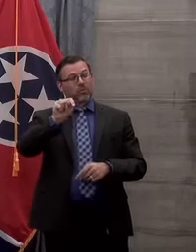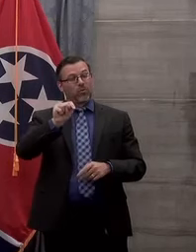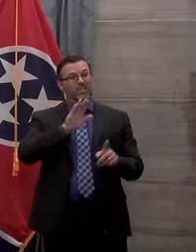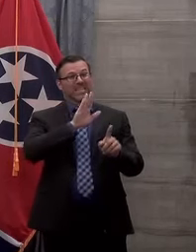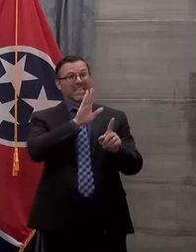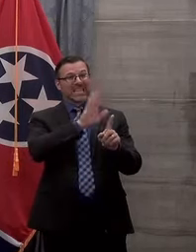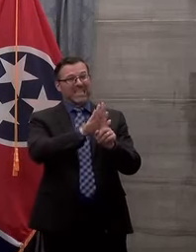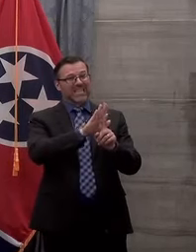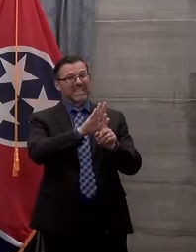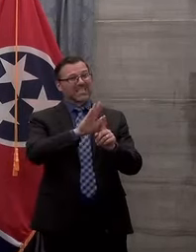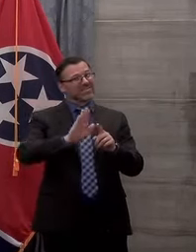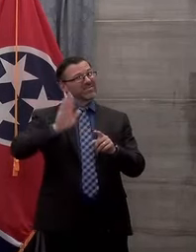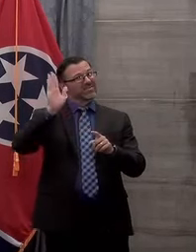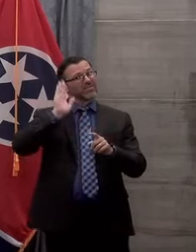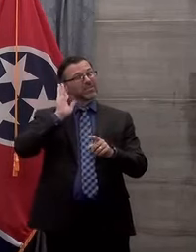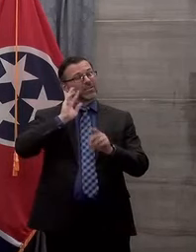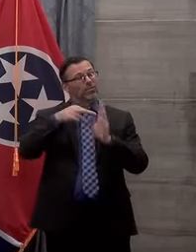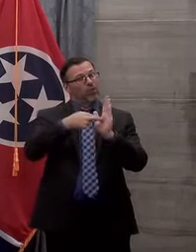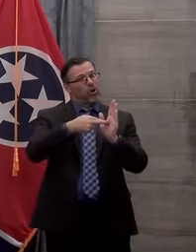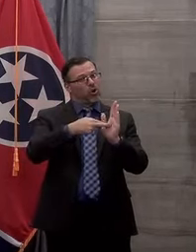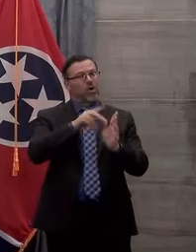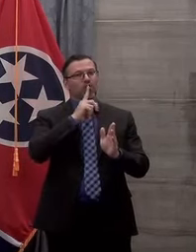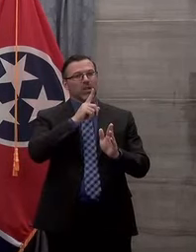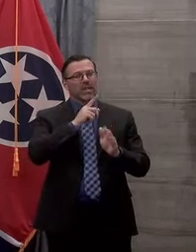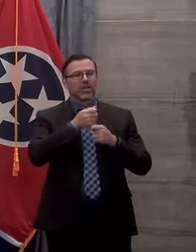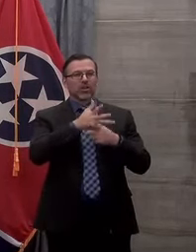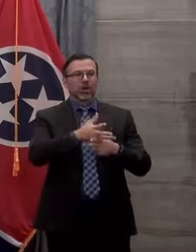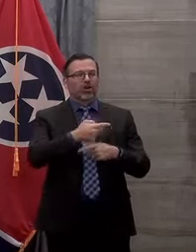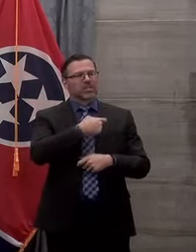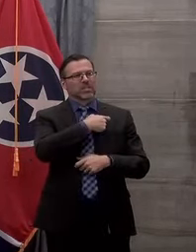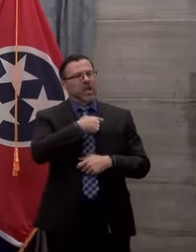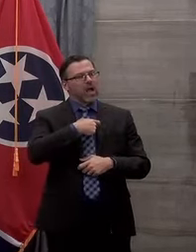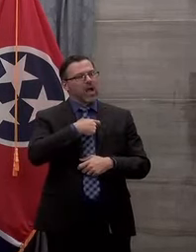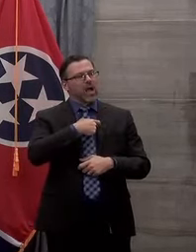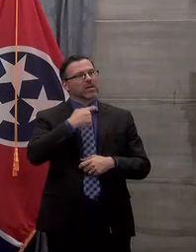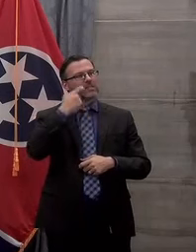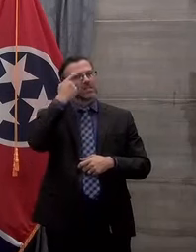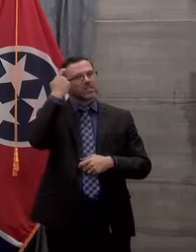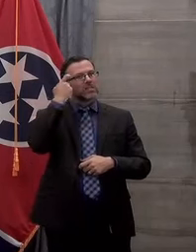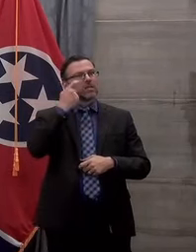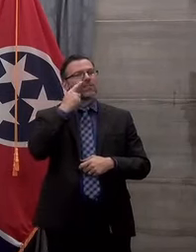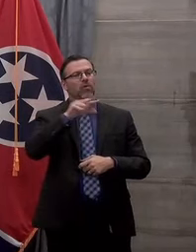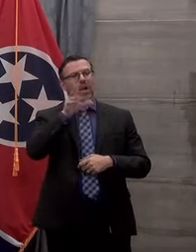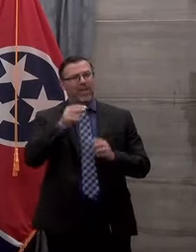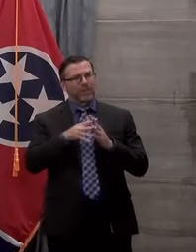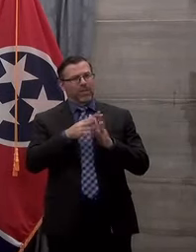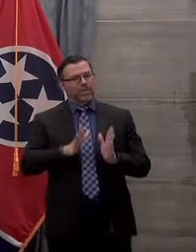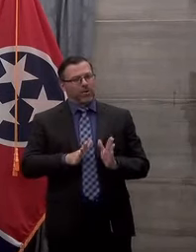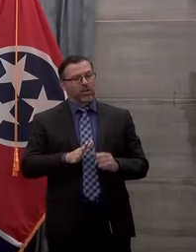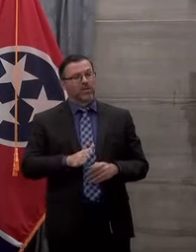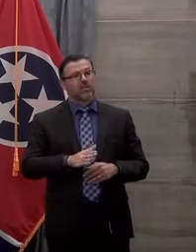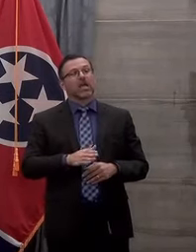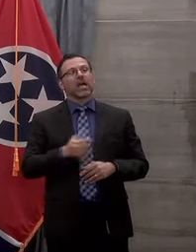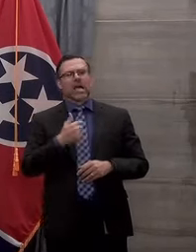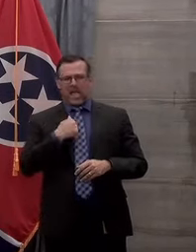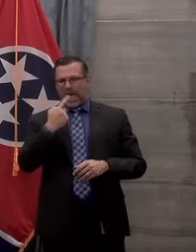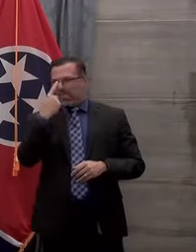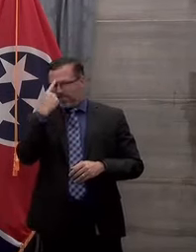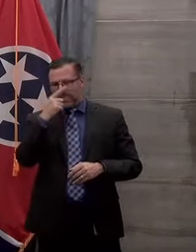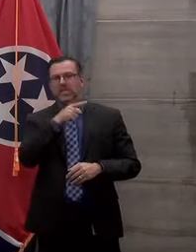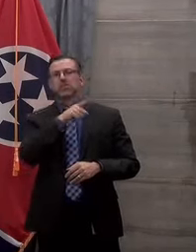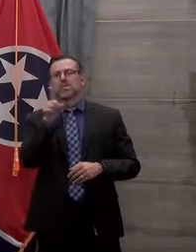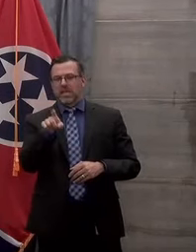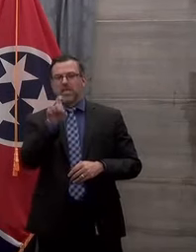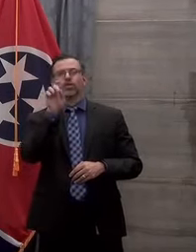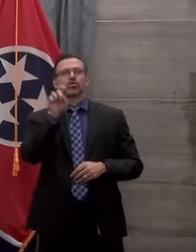painful to African Americans in this state. And for that reason, I think there should be a strong consideration